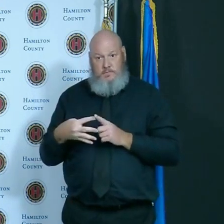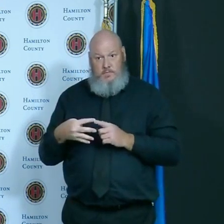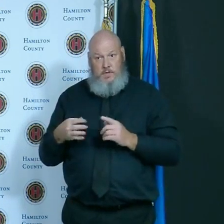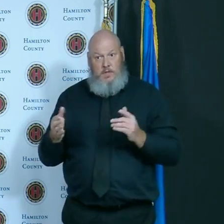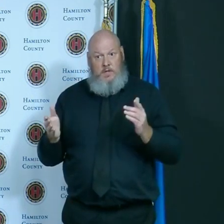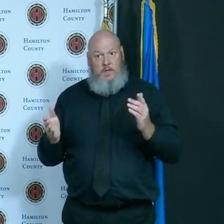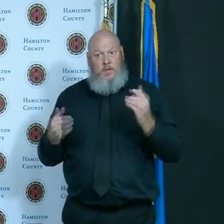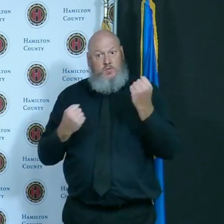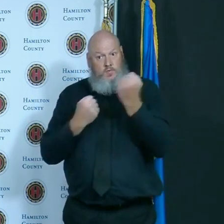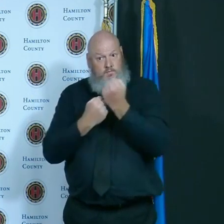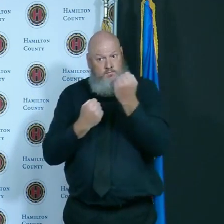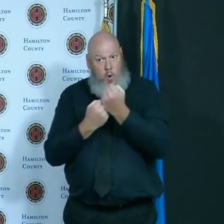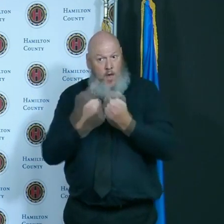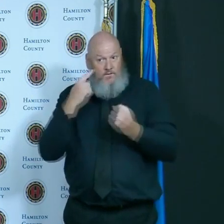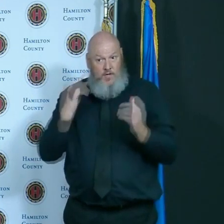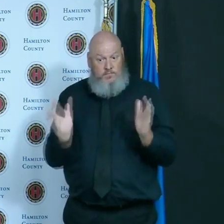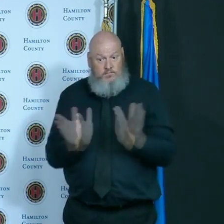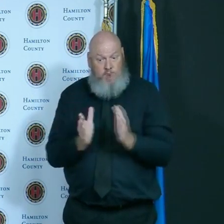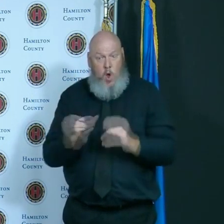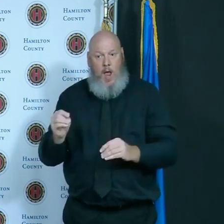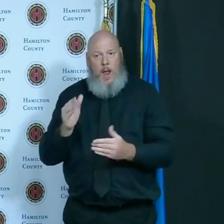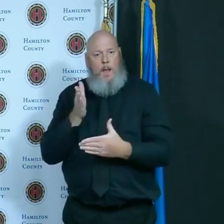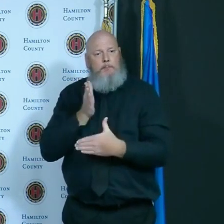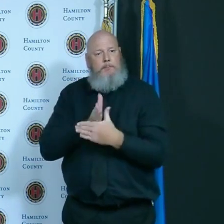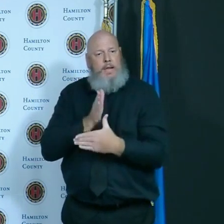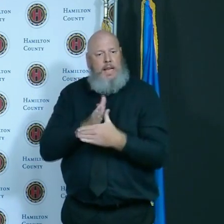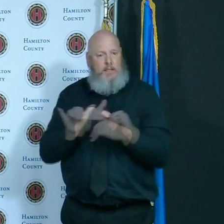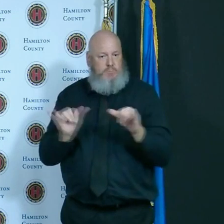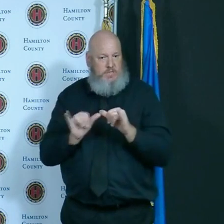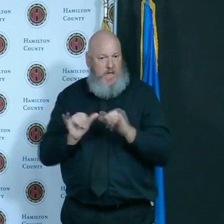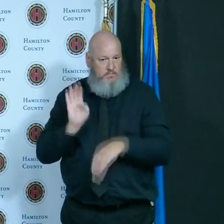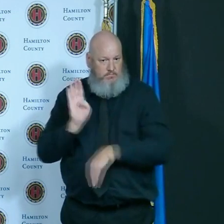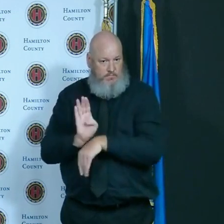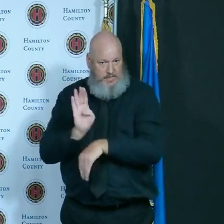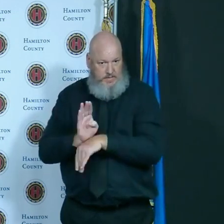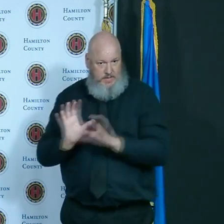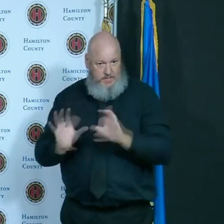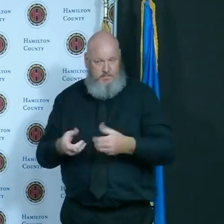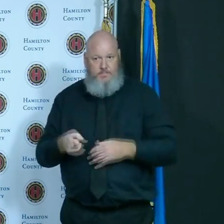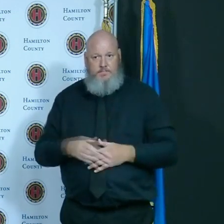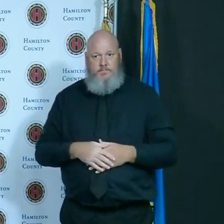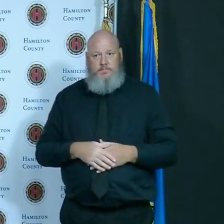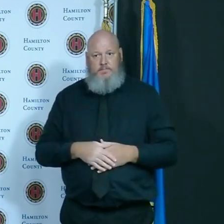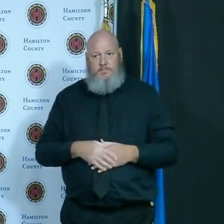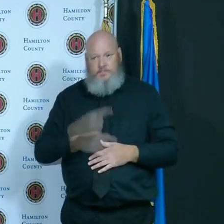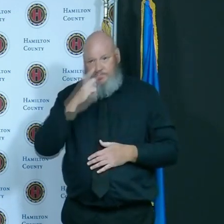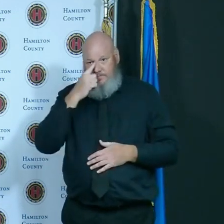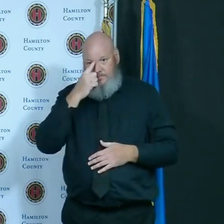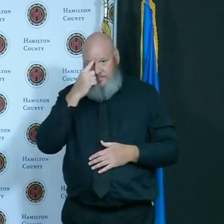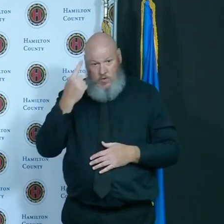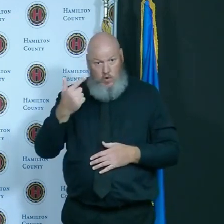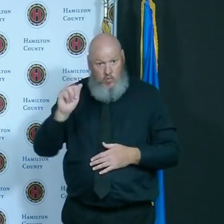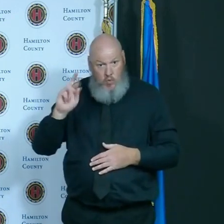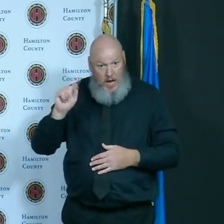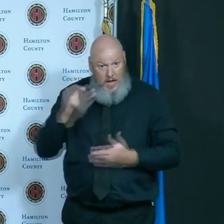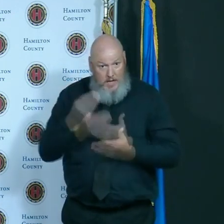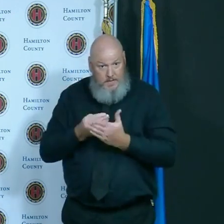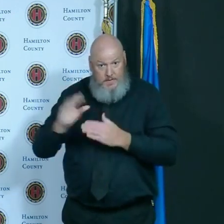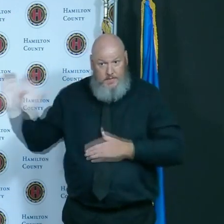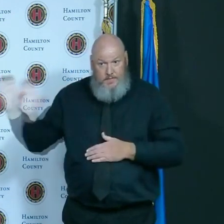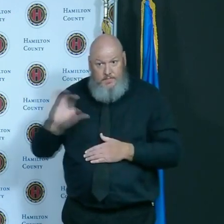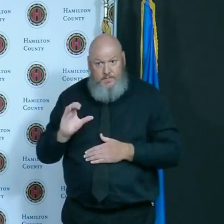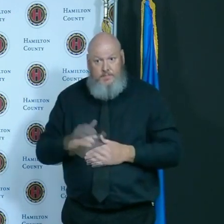on that, what form could that take? Would it be grants or loans or something through HCDC?